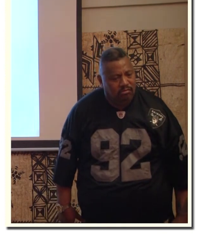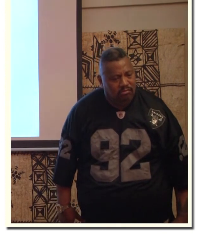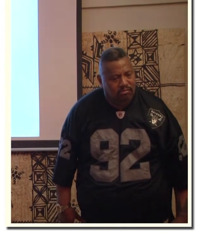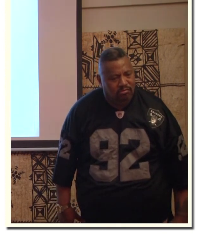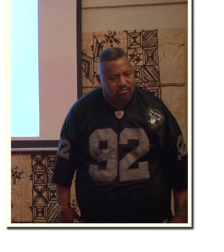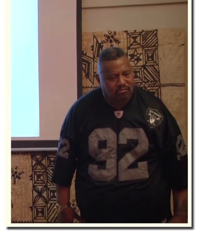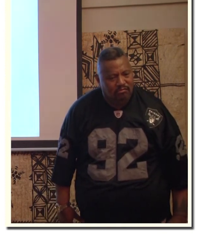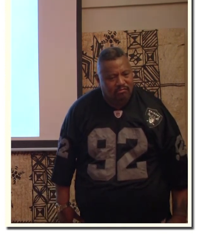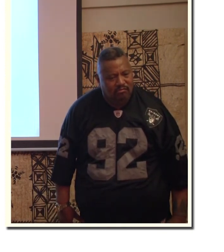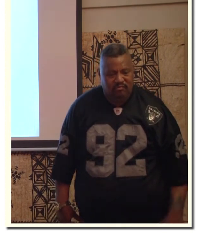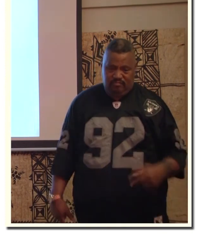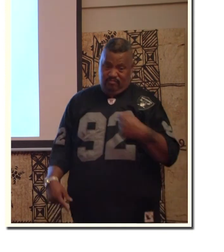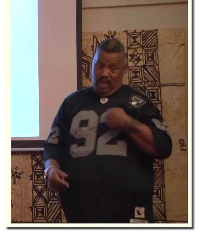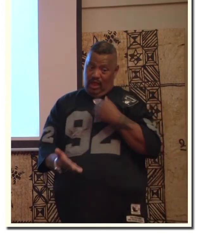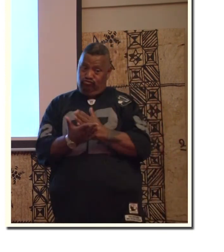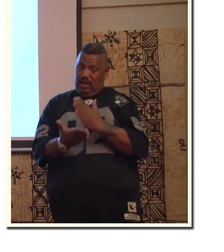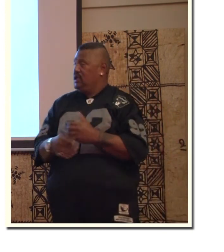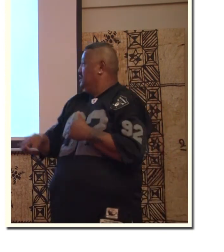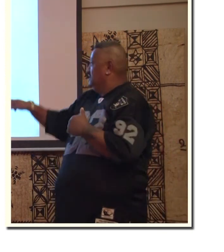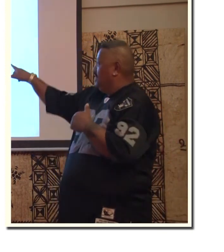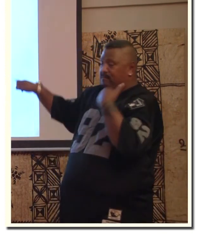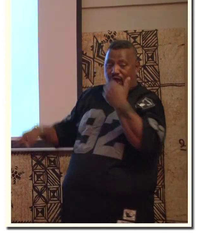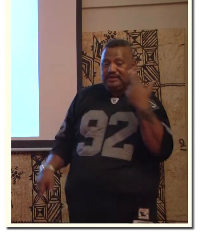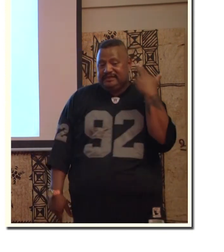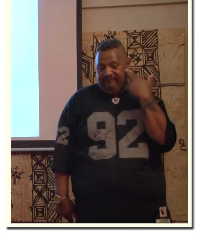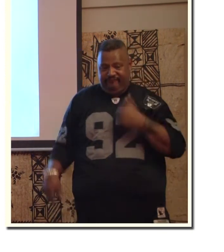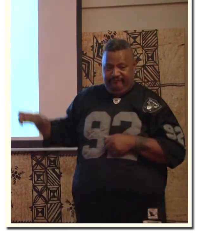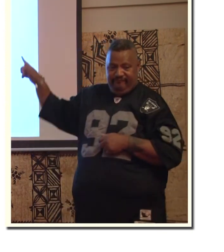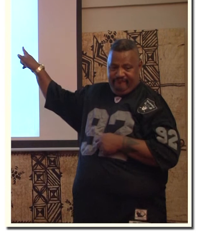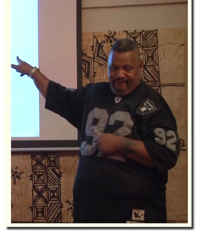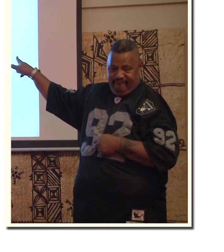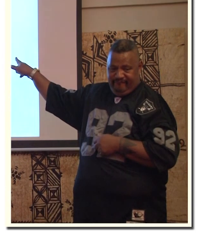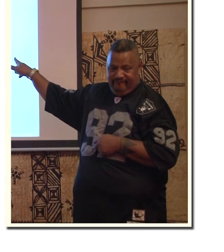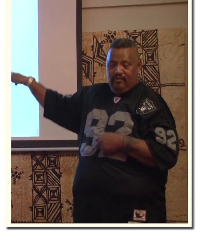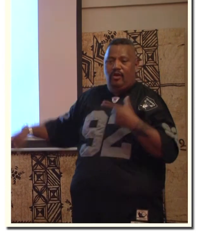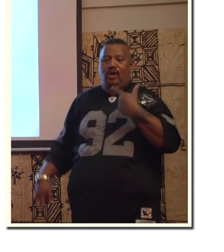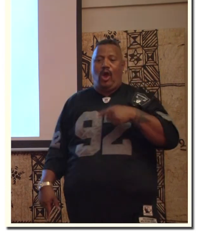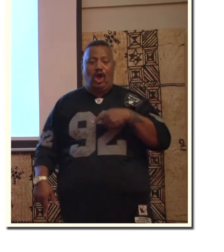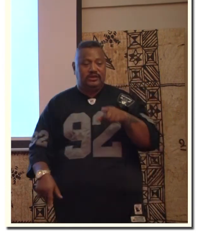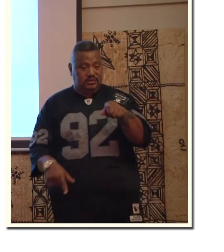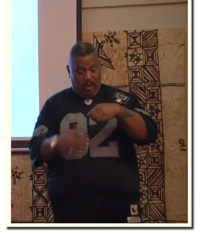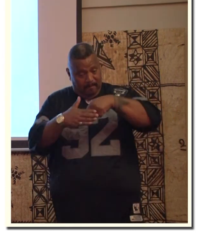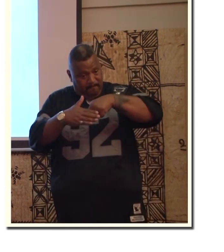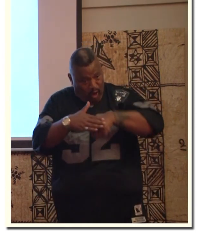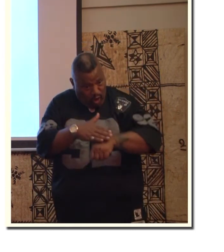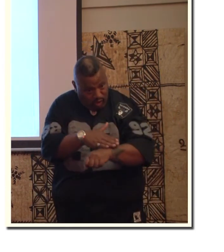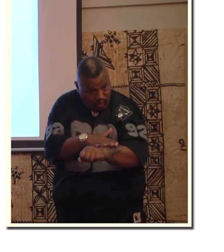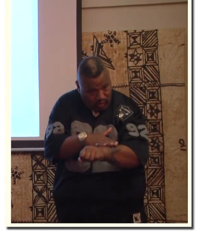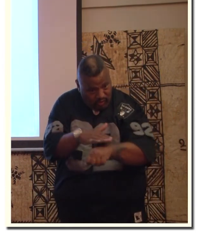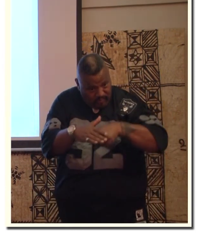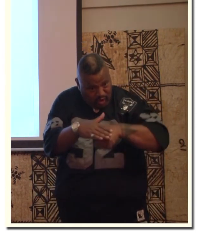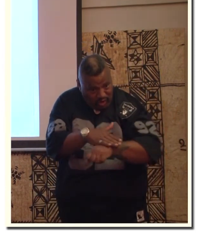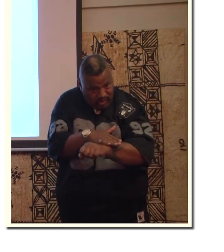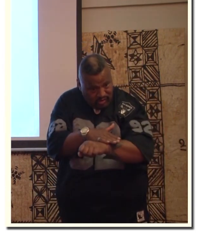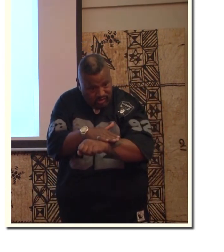do you say that, Cornell? Well, for me, I'm Māori deaf. The reason being that when